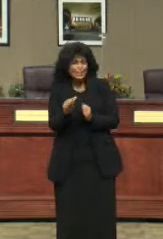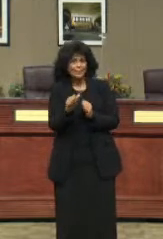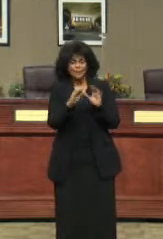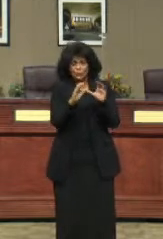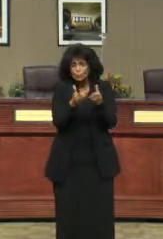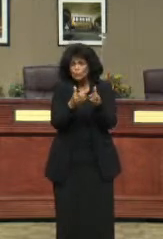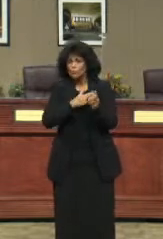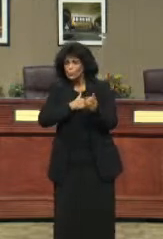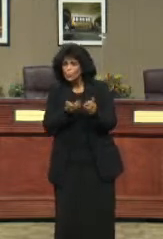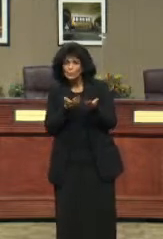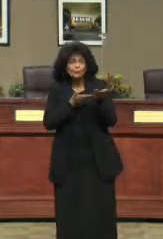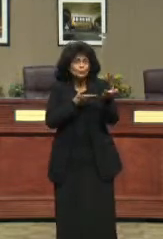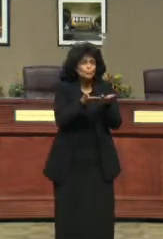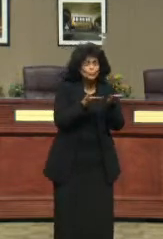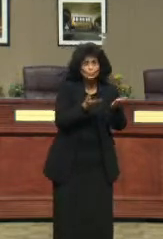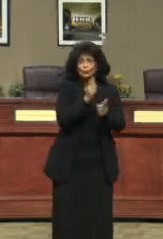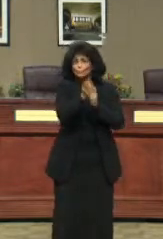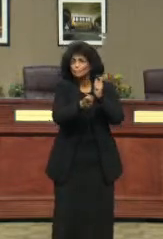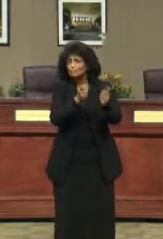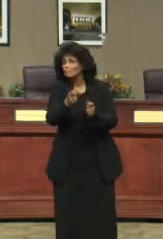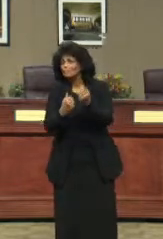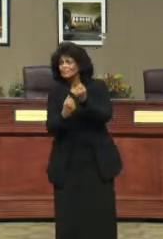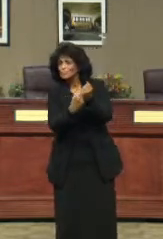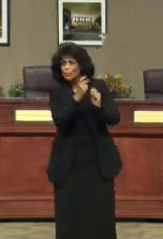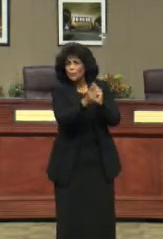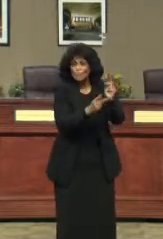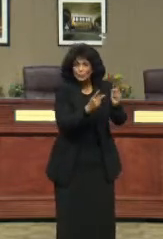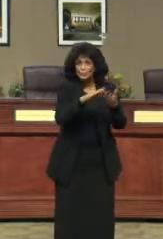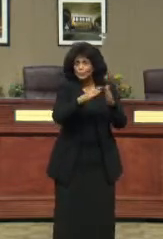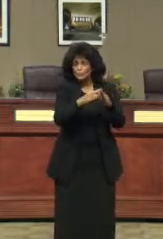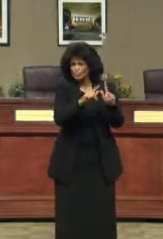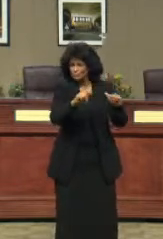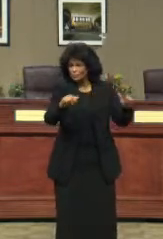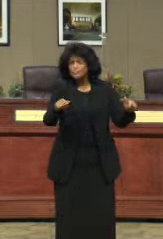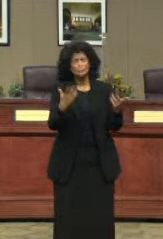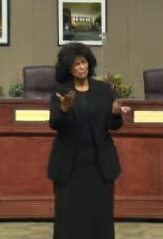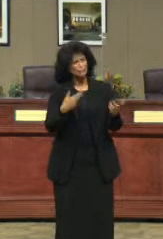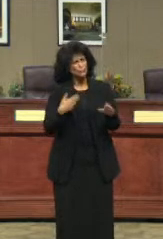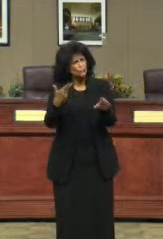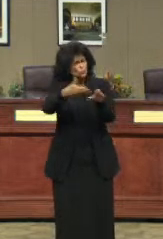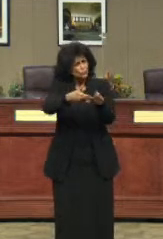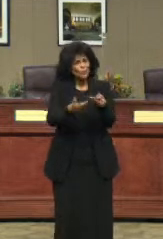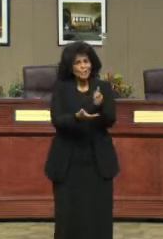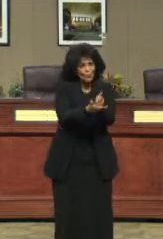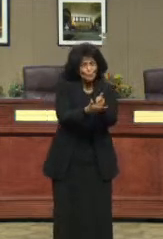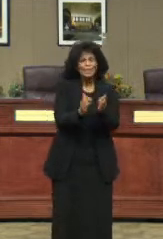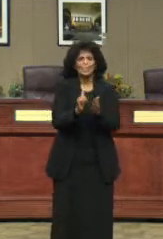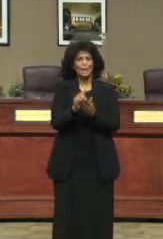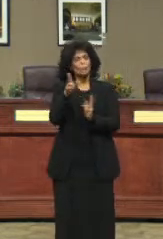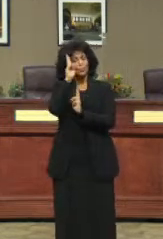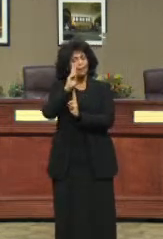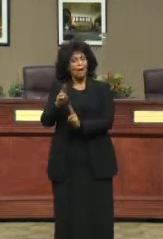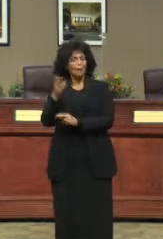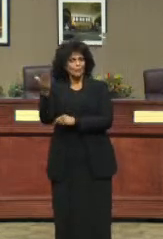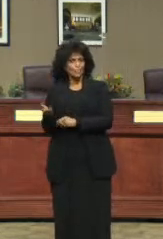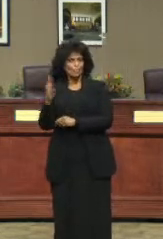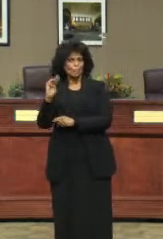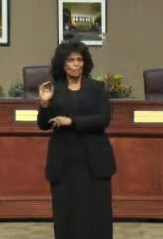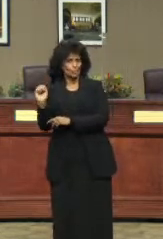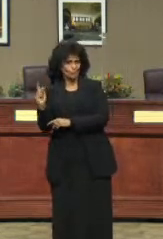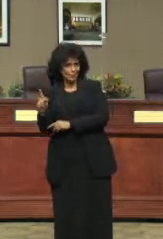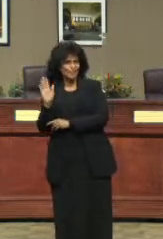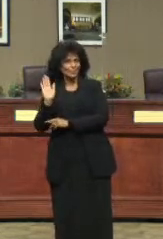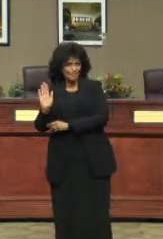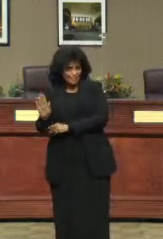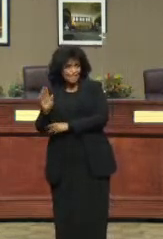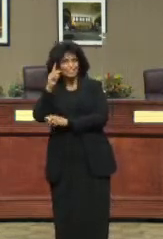Dr. King holiday season, if you will. That would demonstrate the overall commitment to service to others here